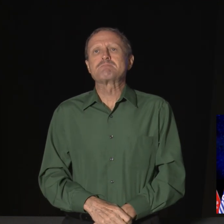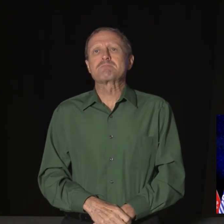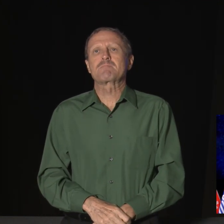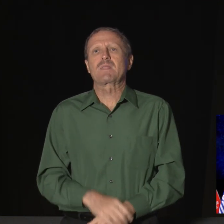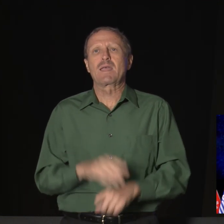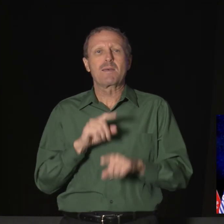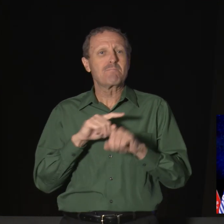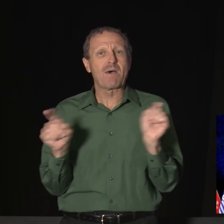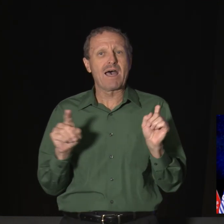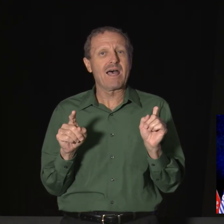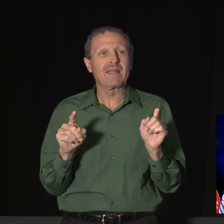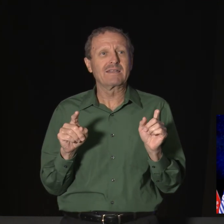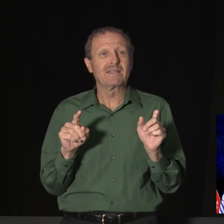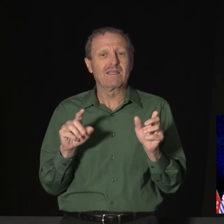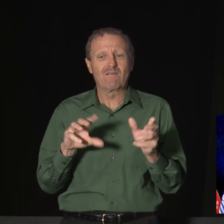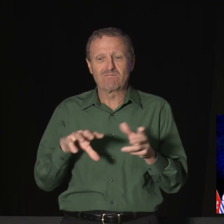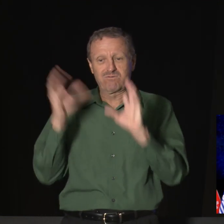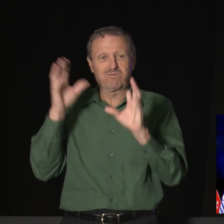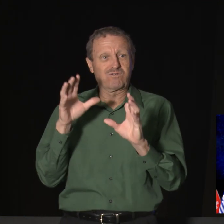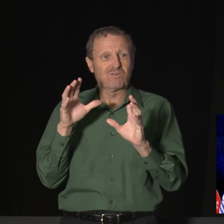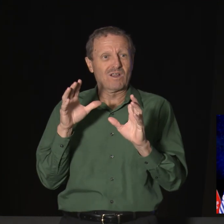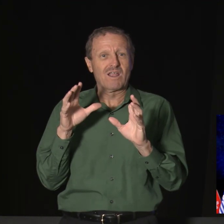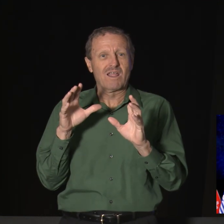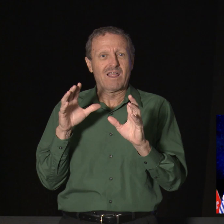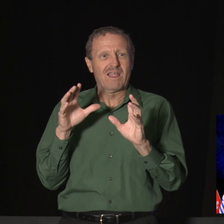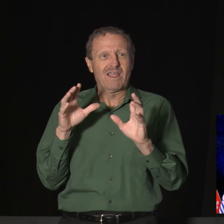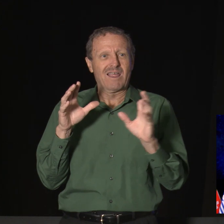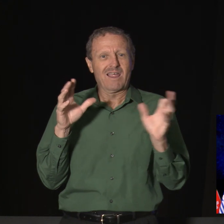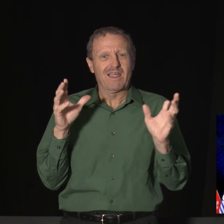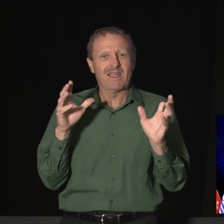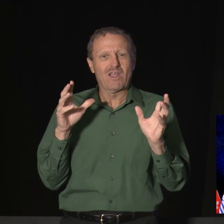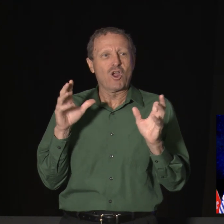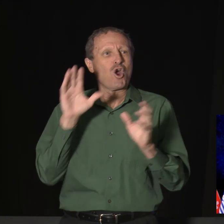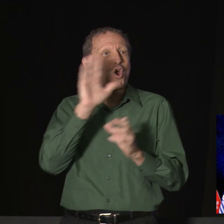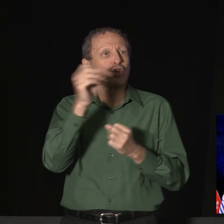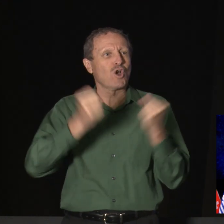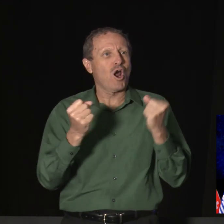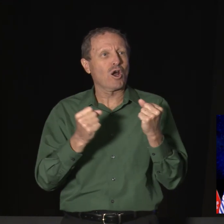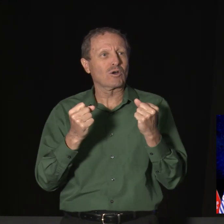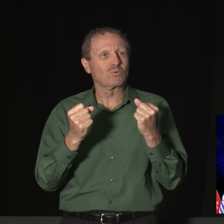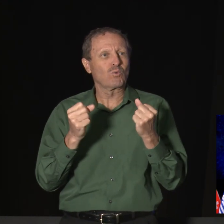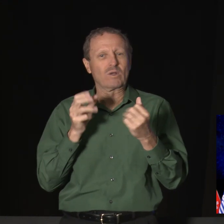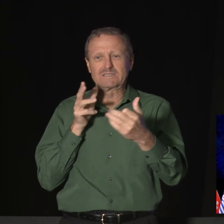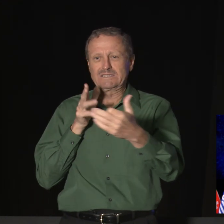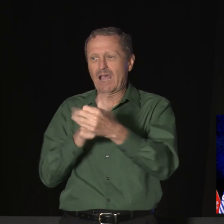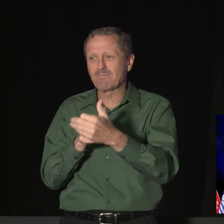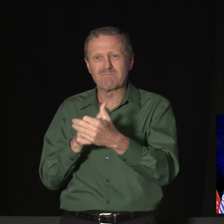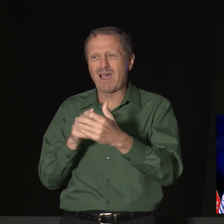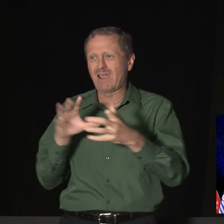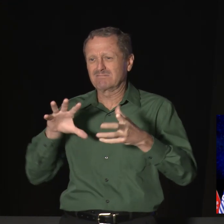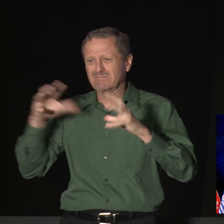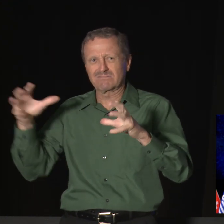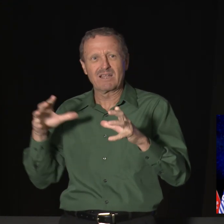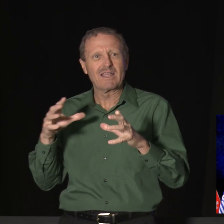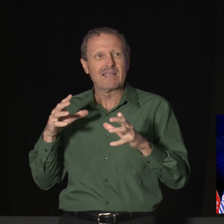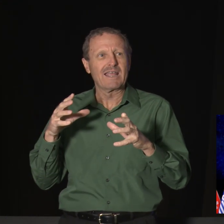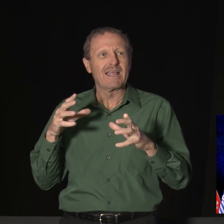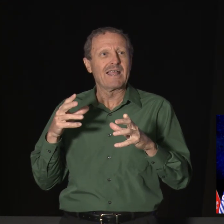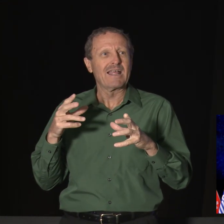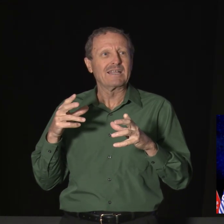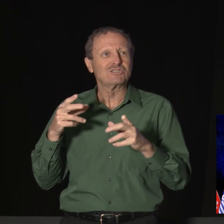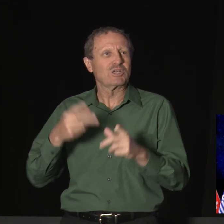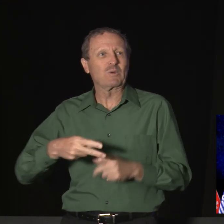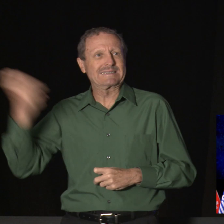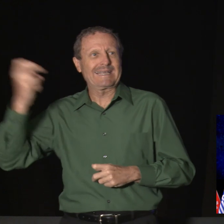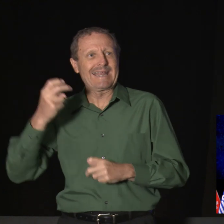But in a flash of violence, her car was stopped by a mob and she was kidnapped. Her and her partner